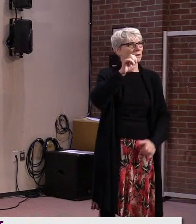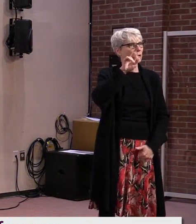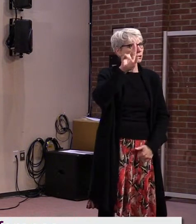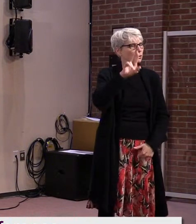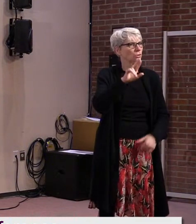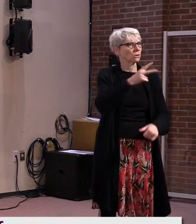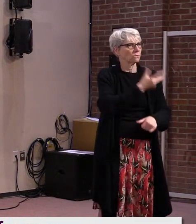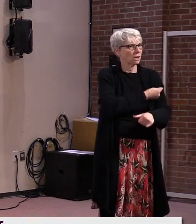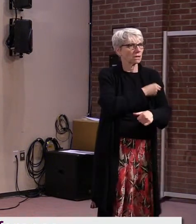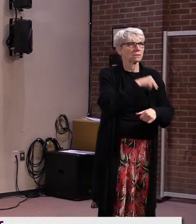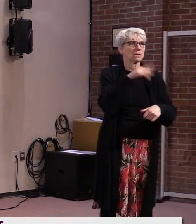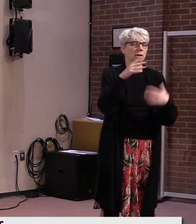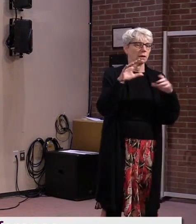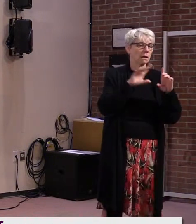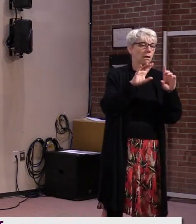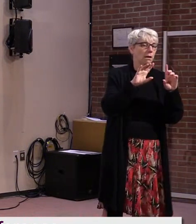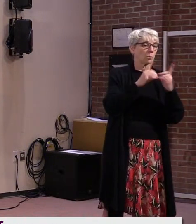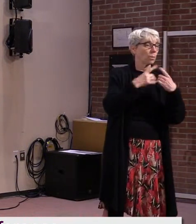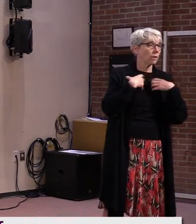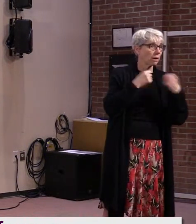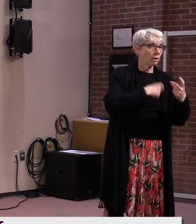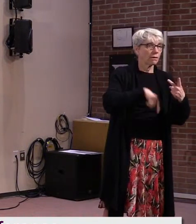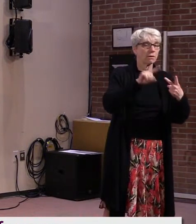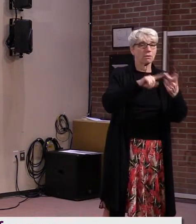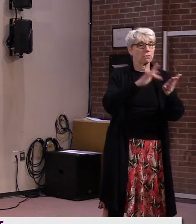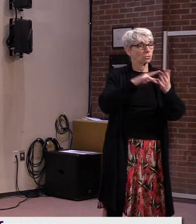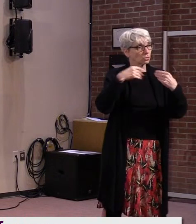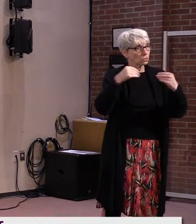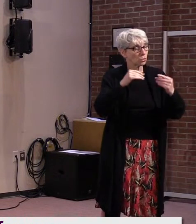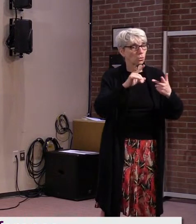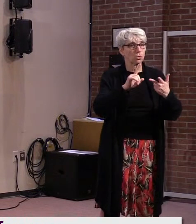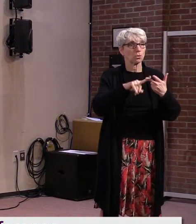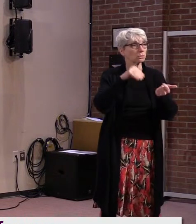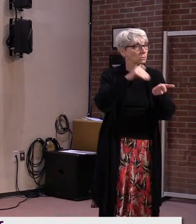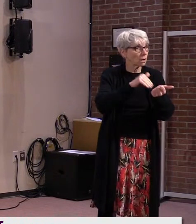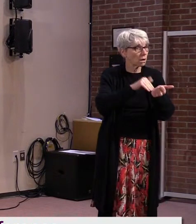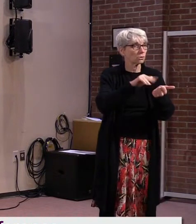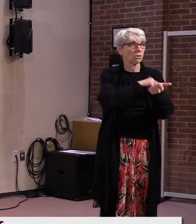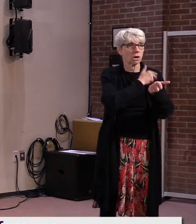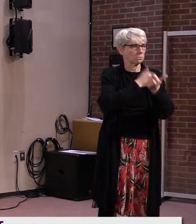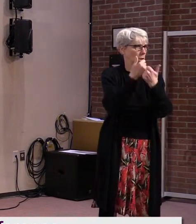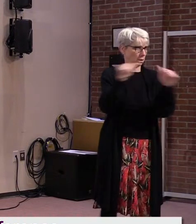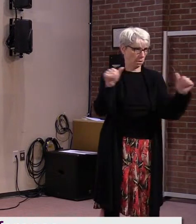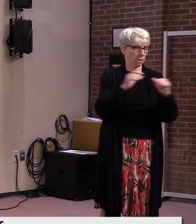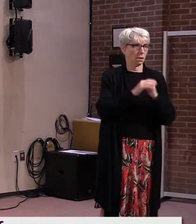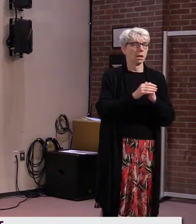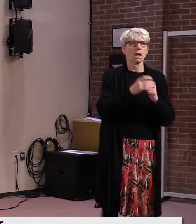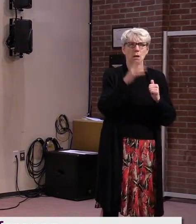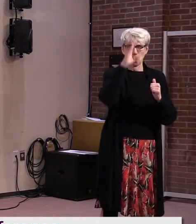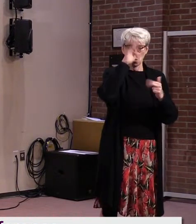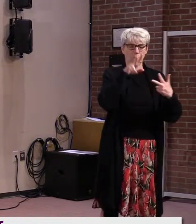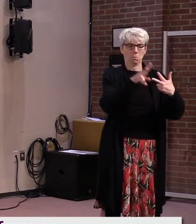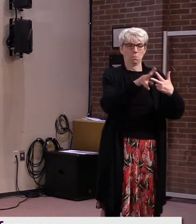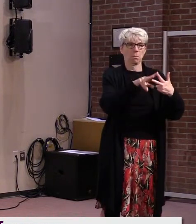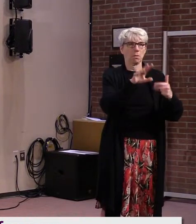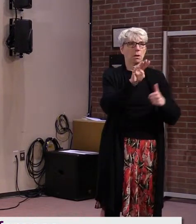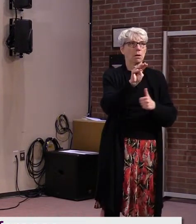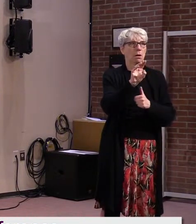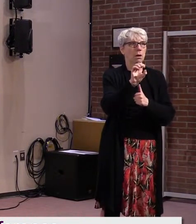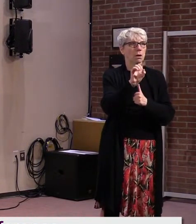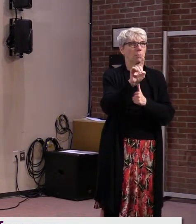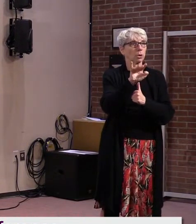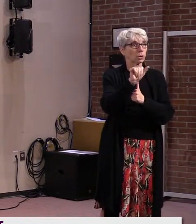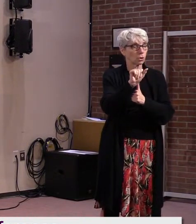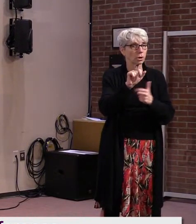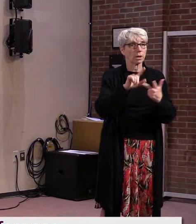clinics, pharmacies, or healthcare providers. We anticipate Moderna and Johnson & Johnson boosters to